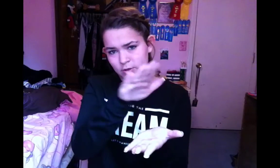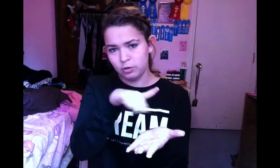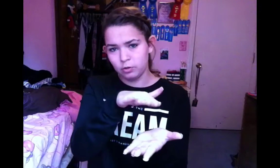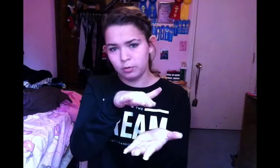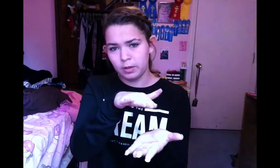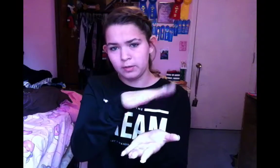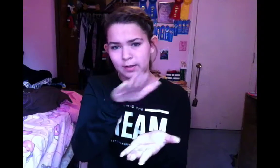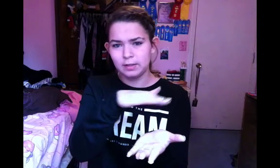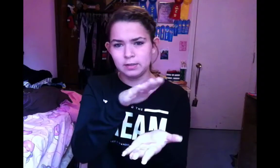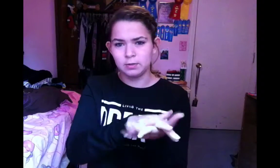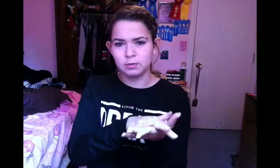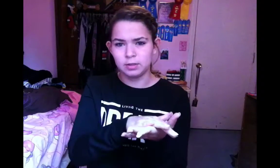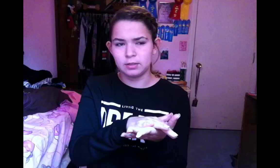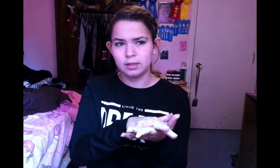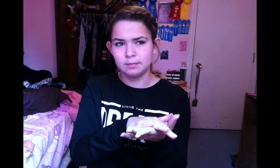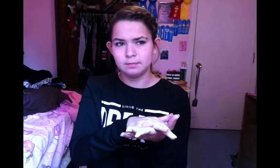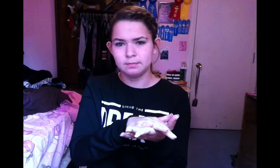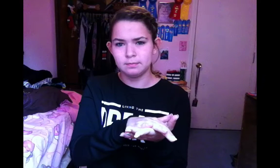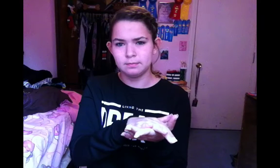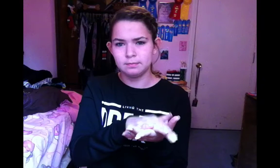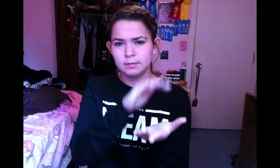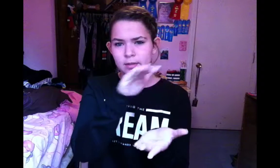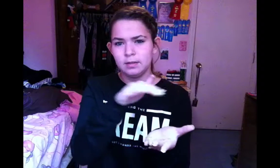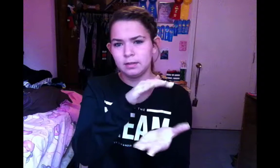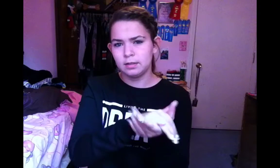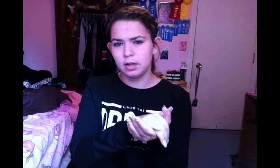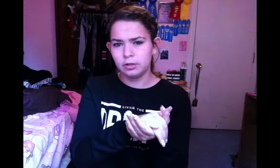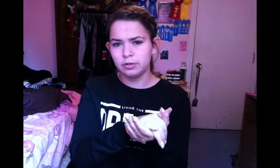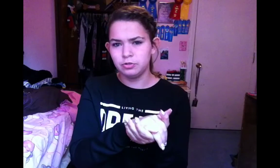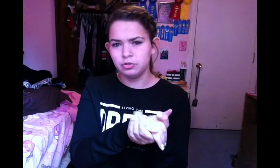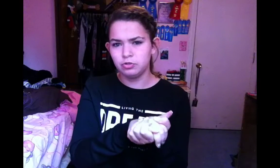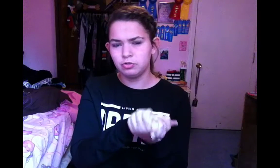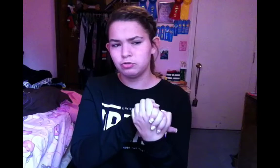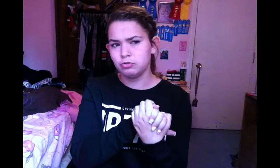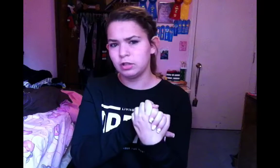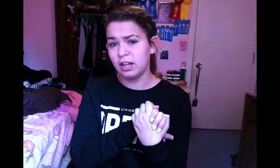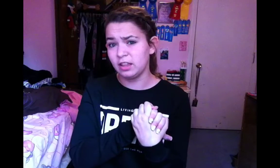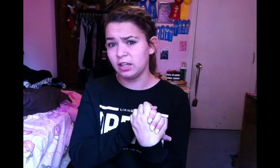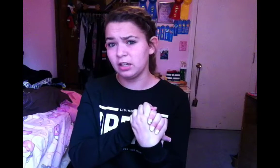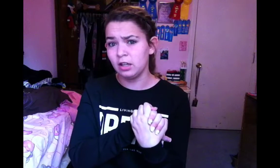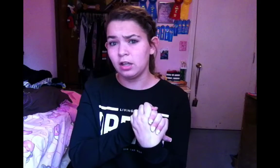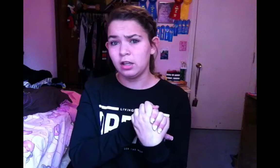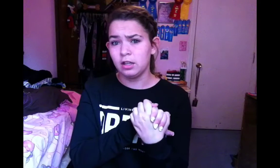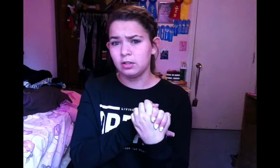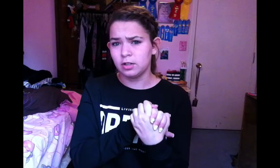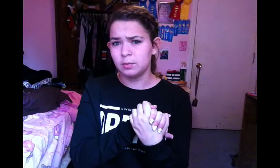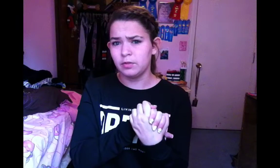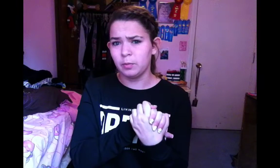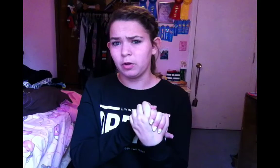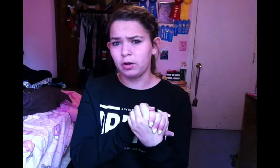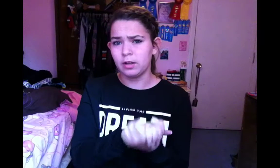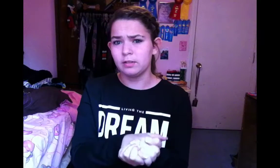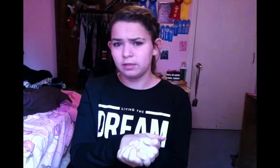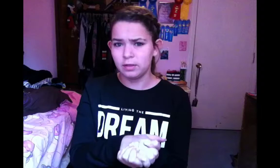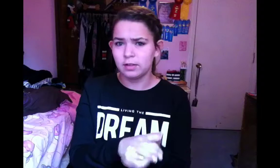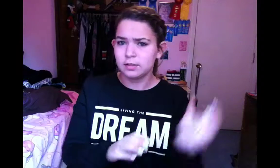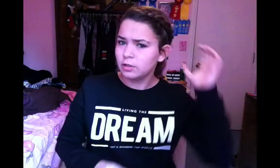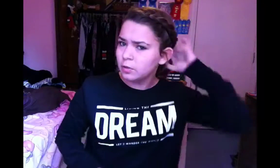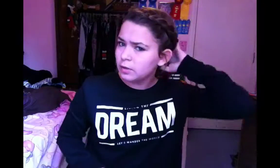Circle above. I think it's circle at nine o'clock. College. I think. Correct me if I'm wrong. I think that's how you do it.